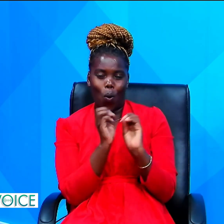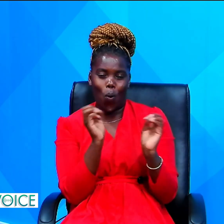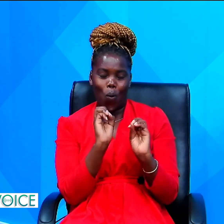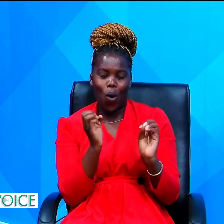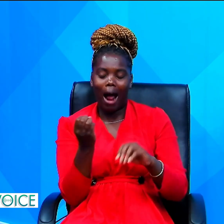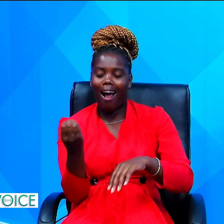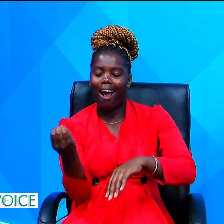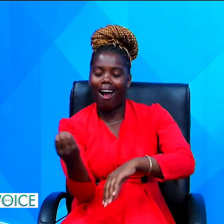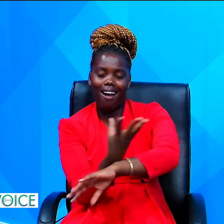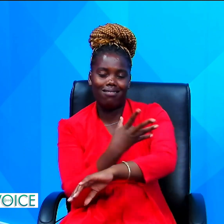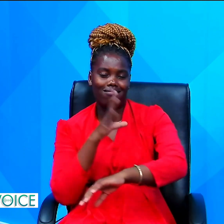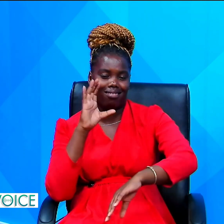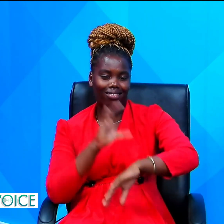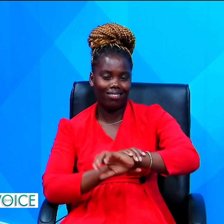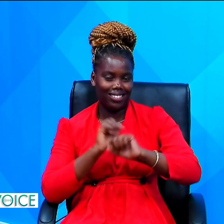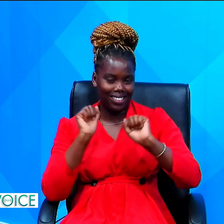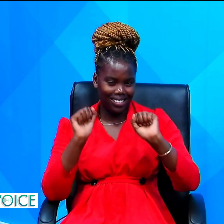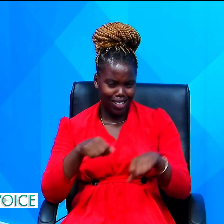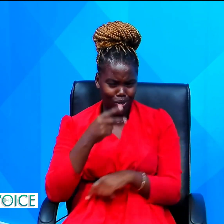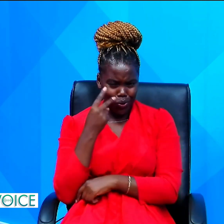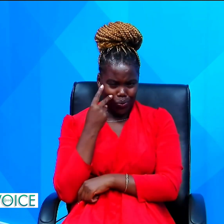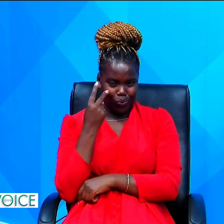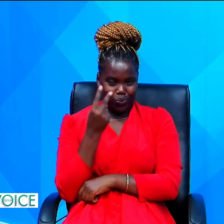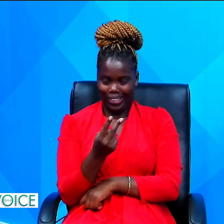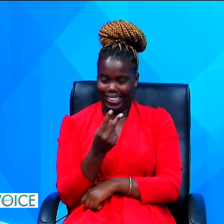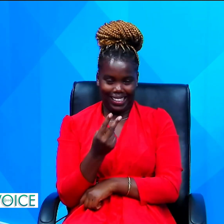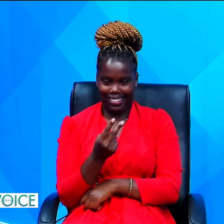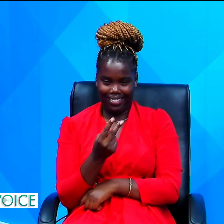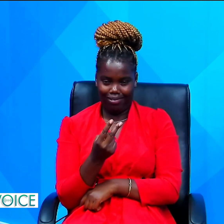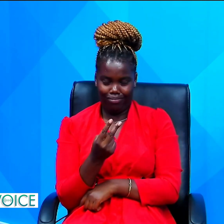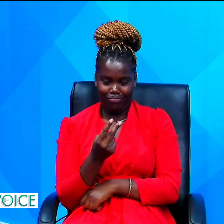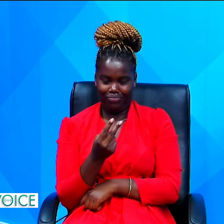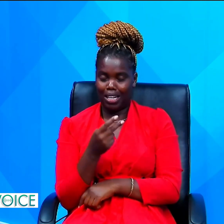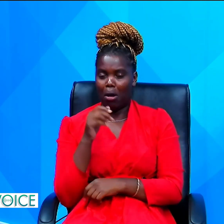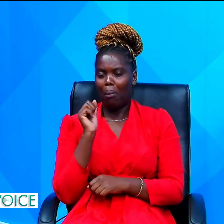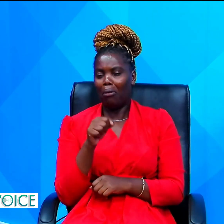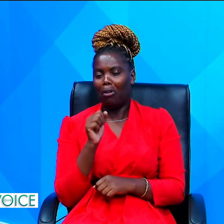If you don't get early treatment, it can lead to cancer.